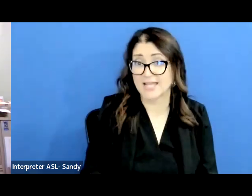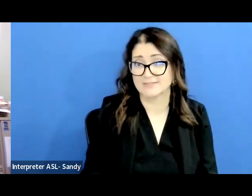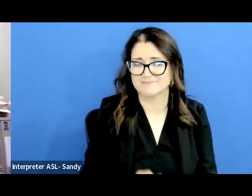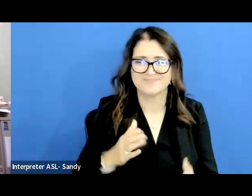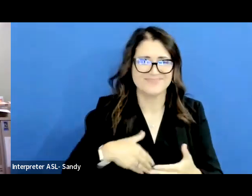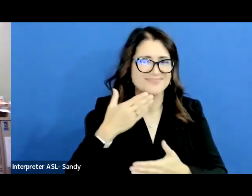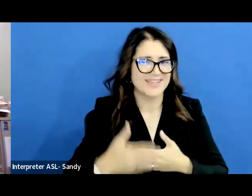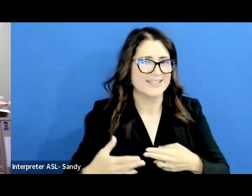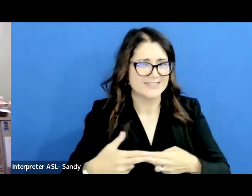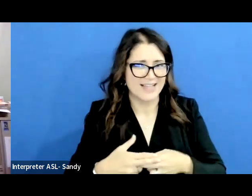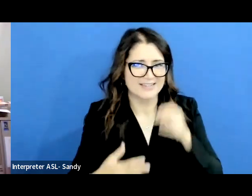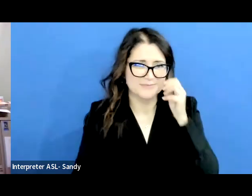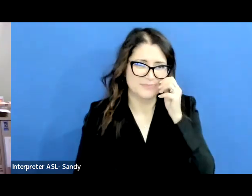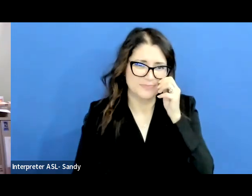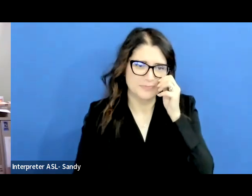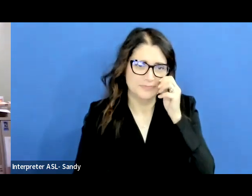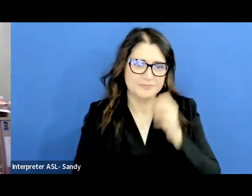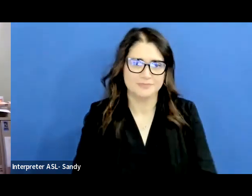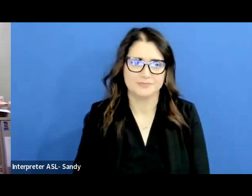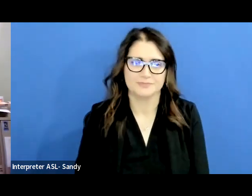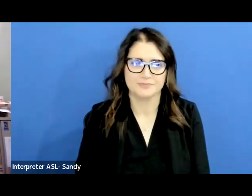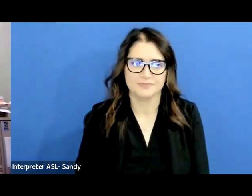move to the next slide?